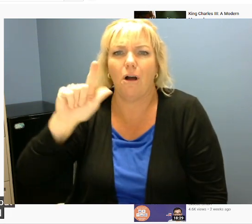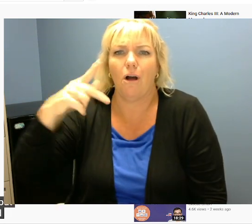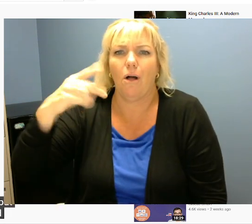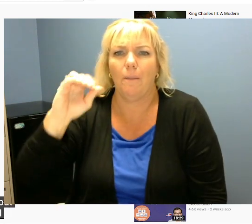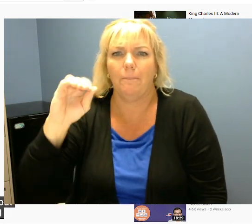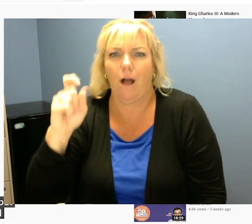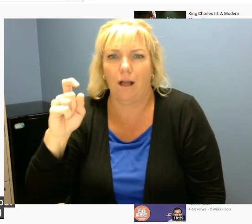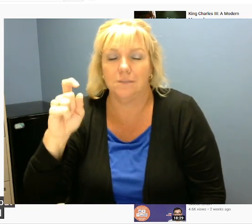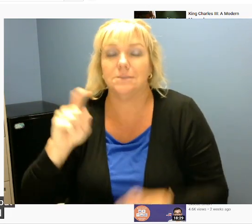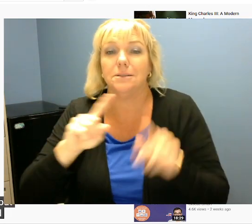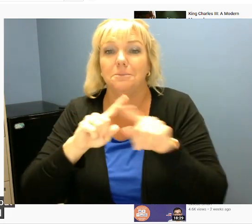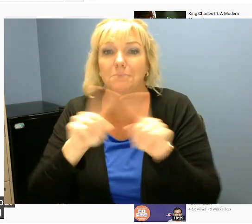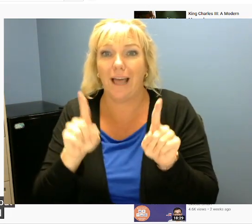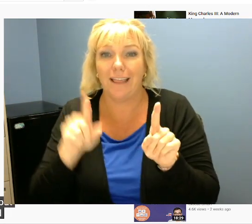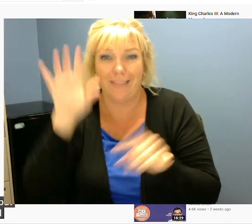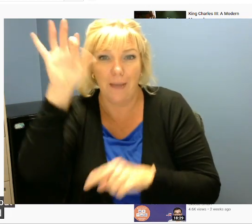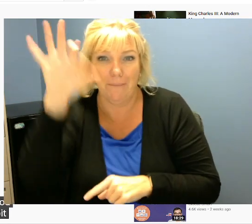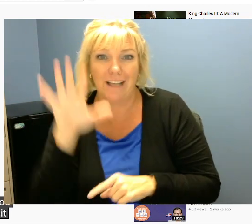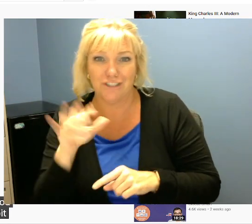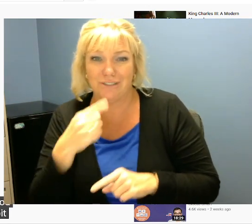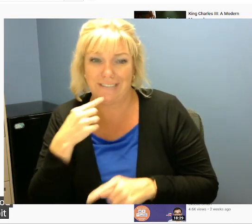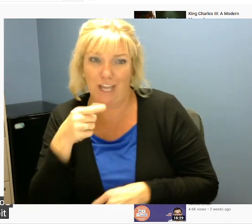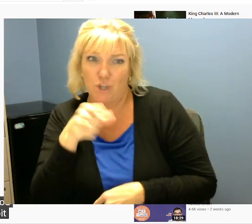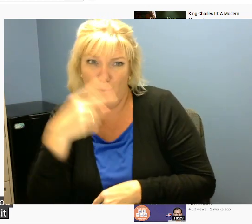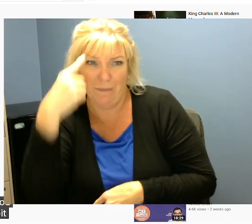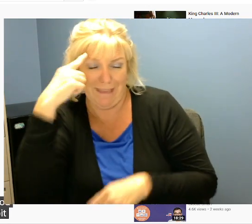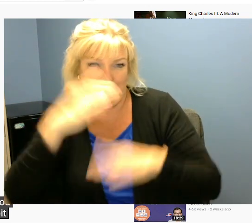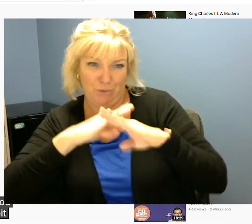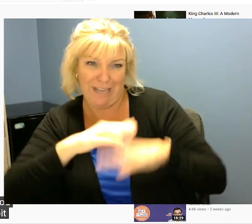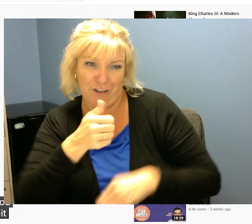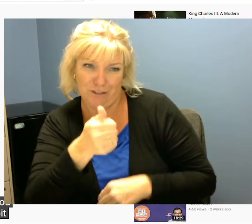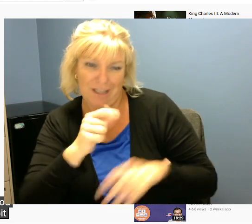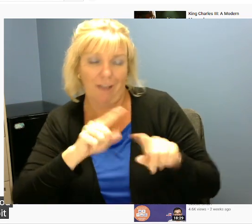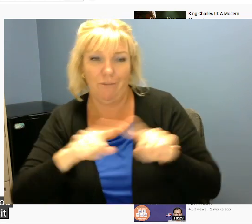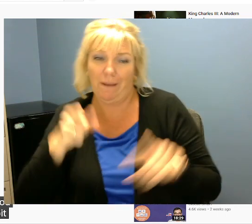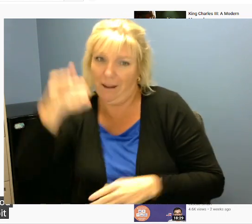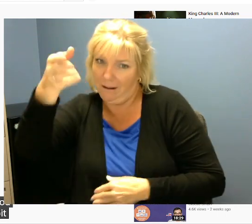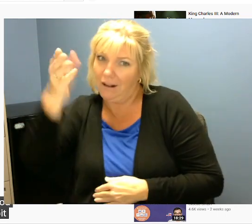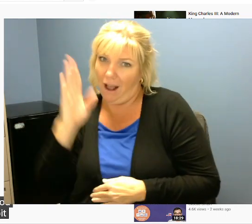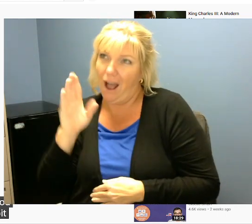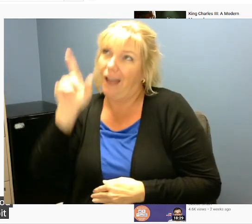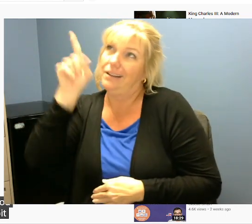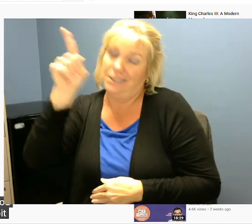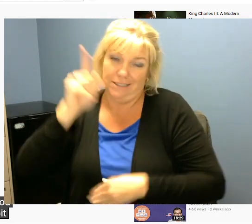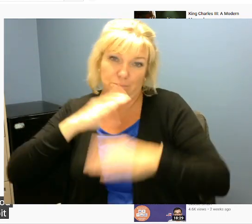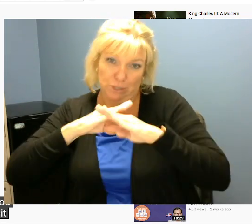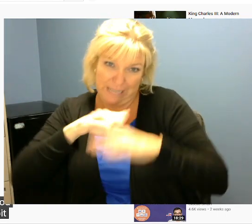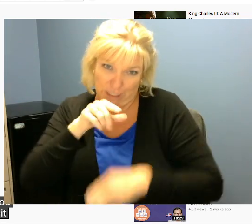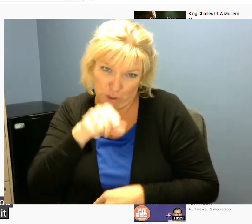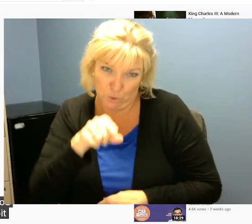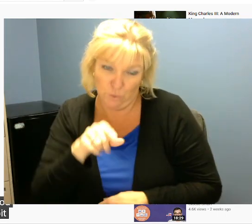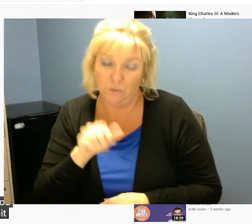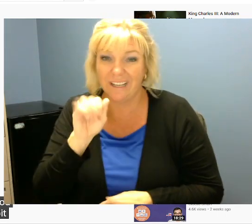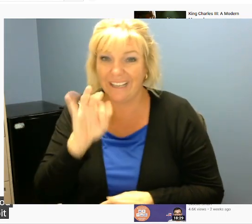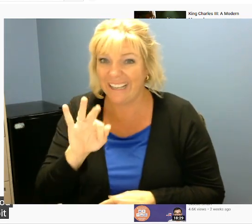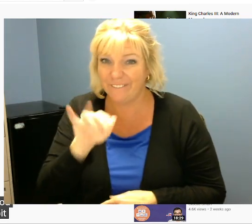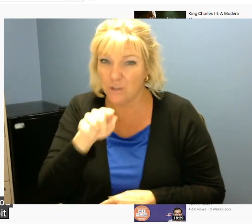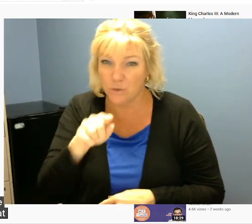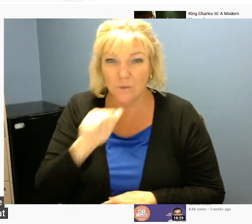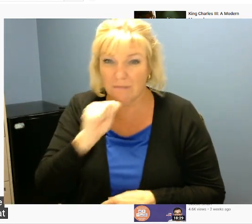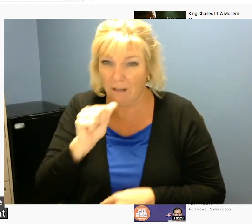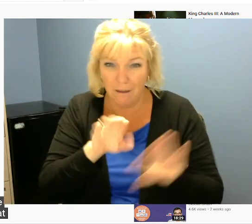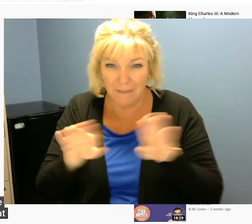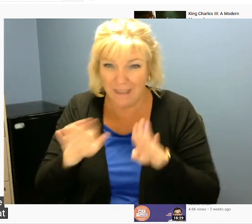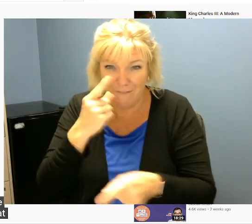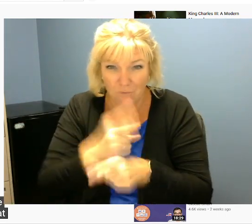but really it's God that's decided this. And if you're not careful, right, God could just drop you into this fiery pit